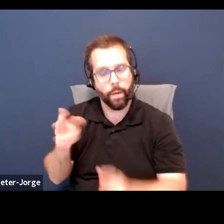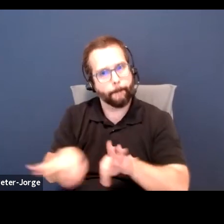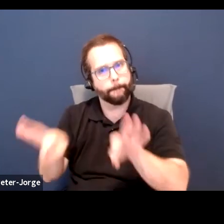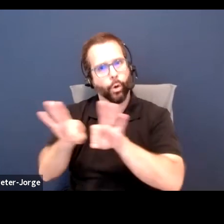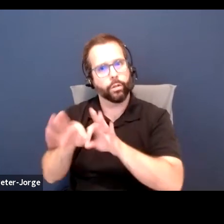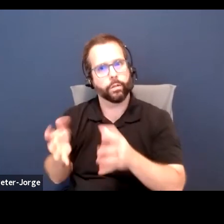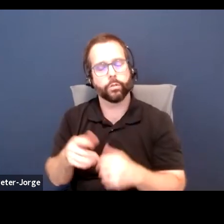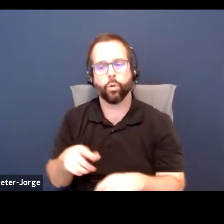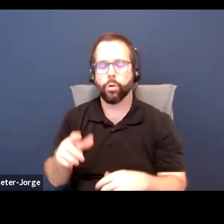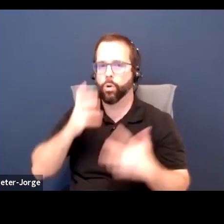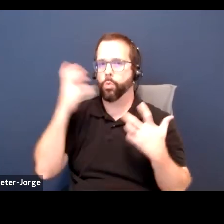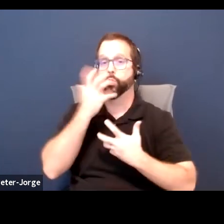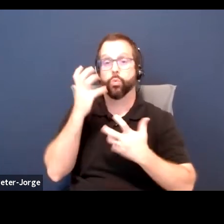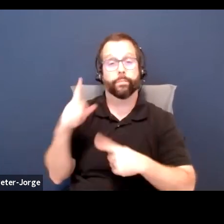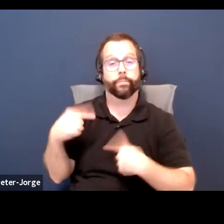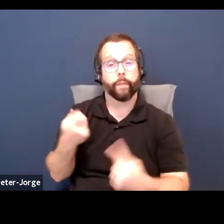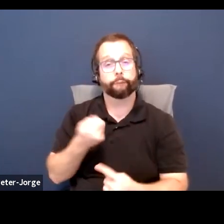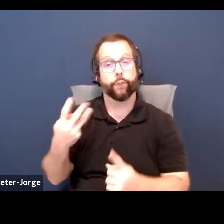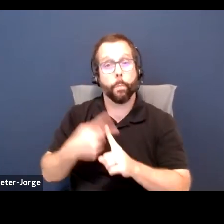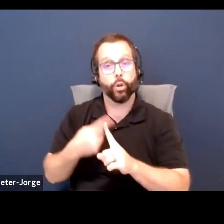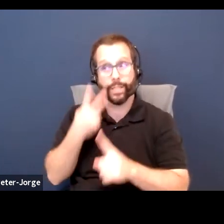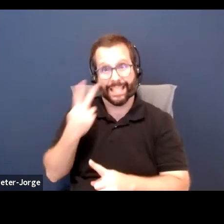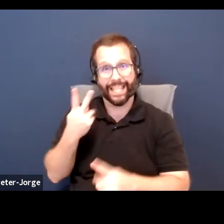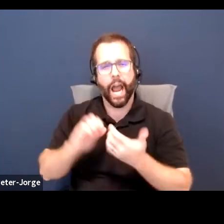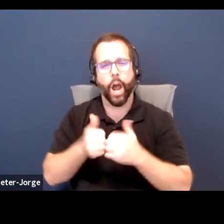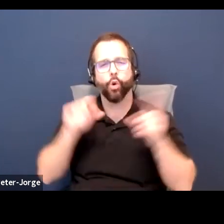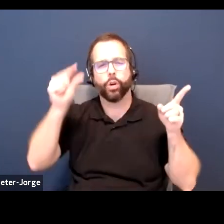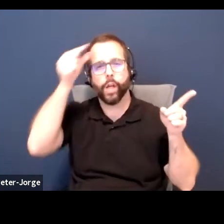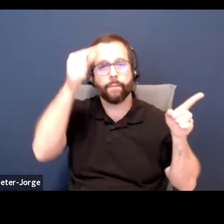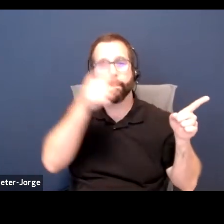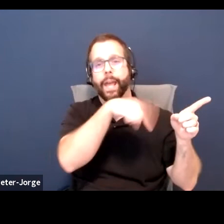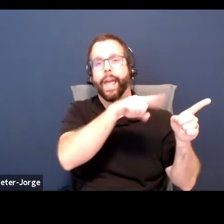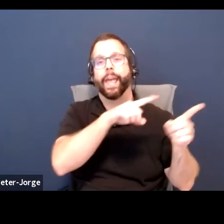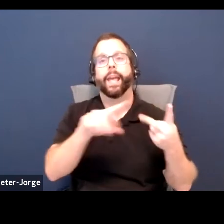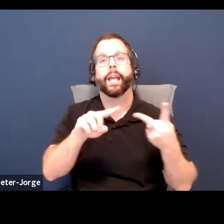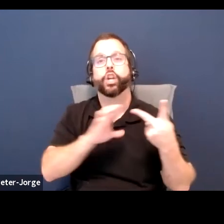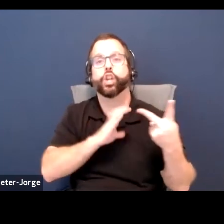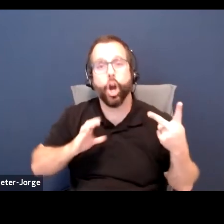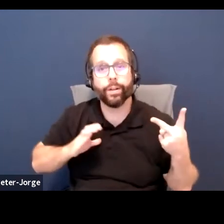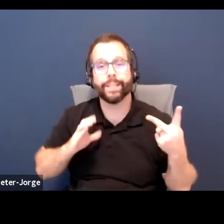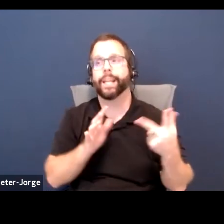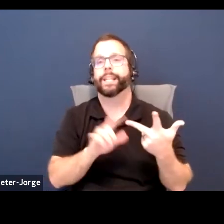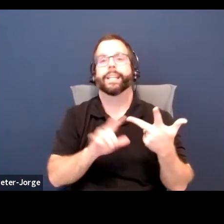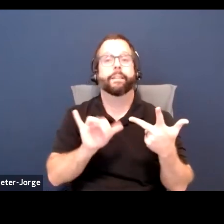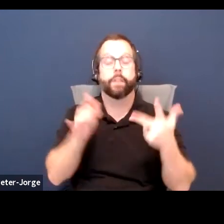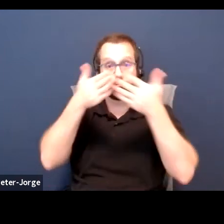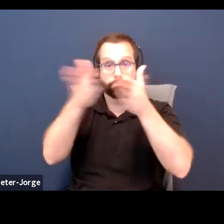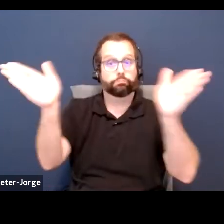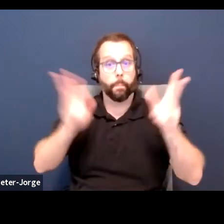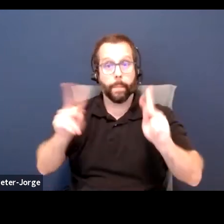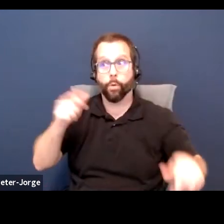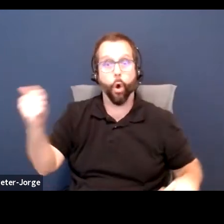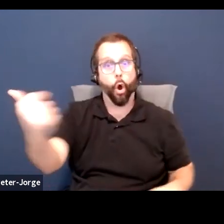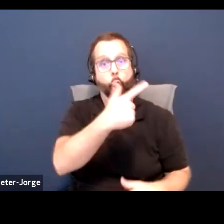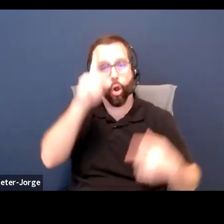over the last several months, seeing the administration and Congress and even the broader public agreeing that